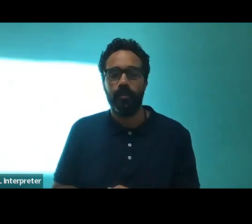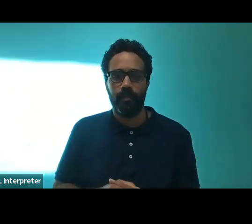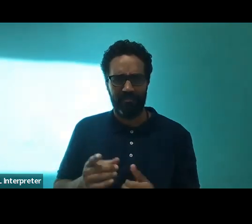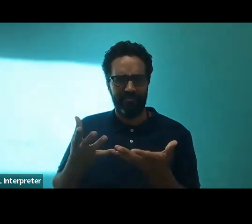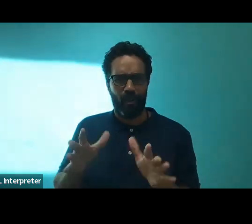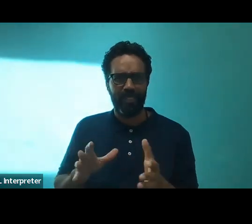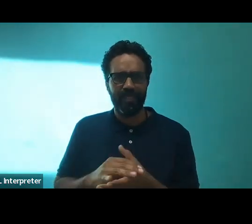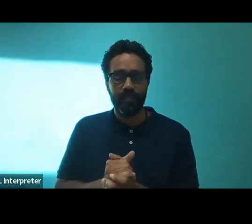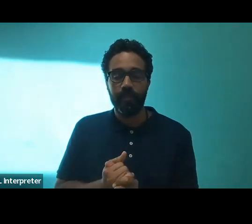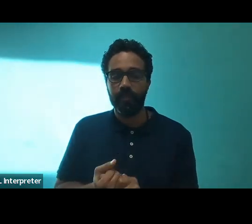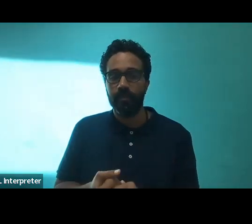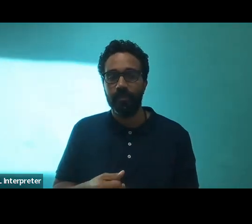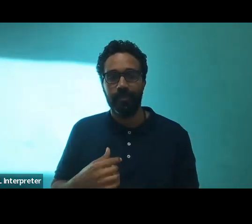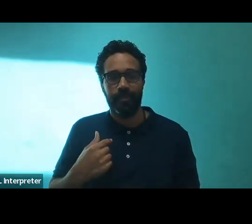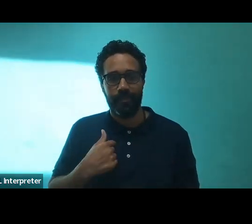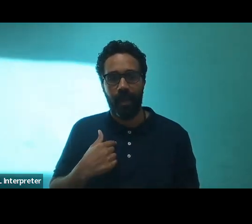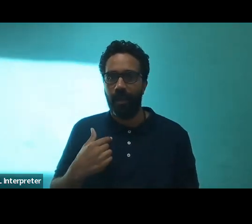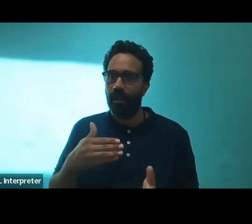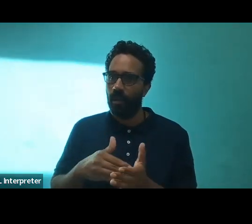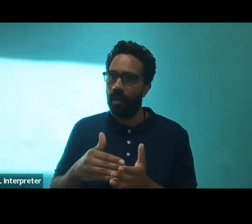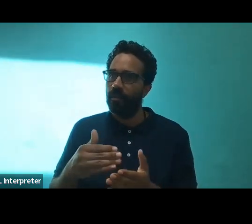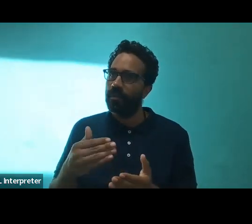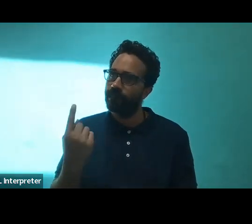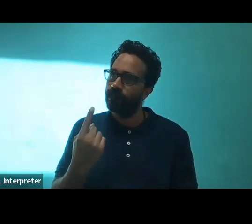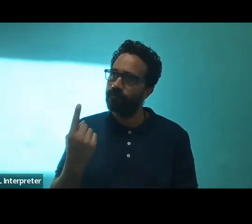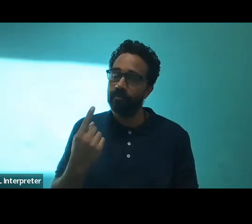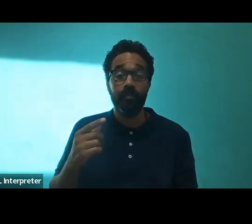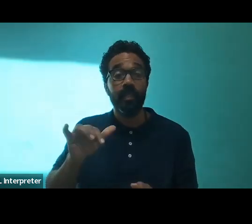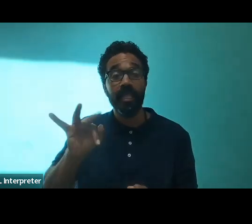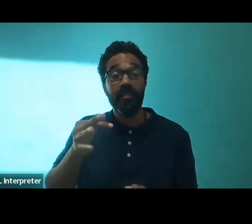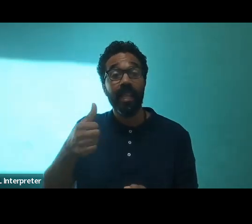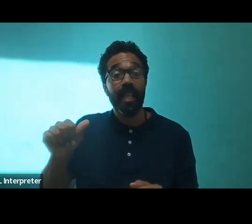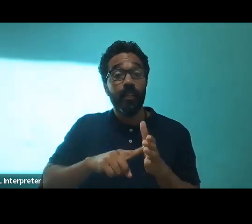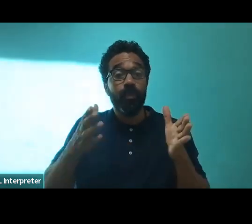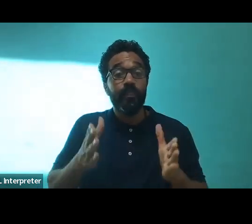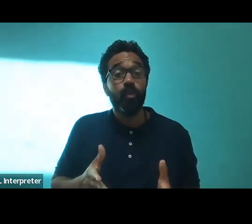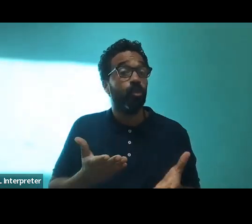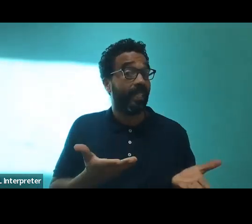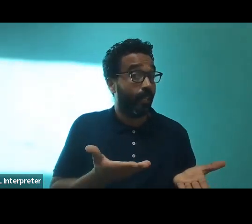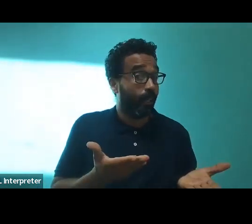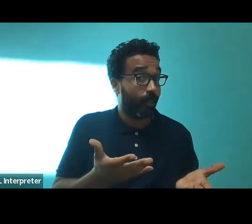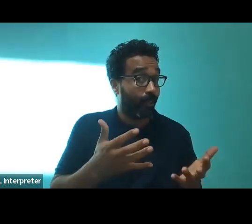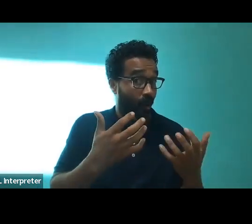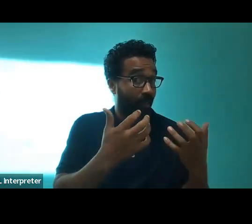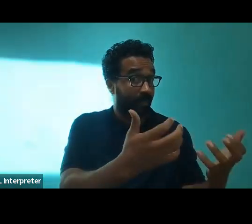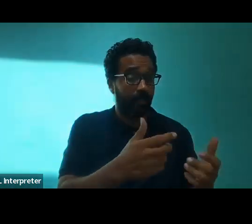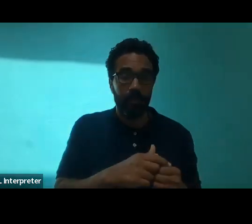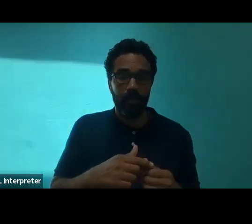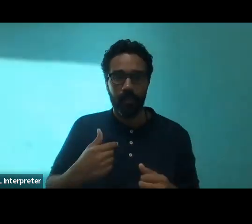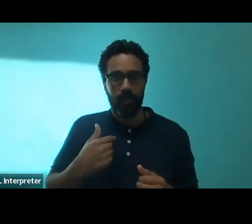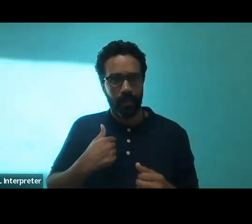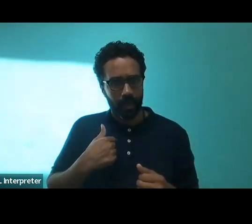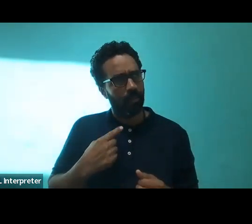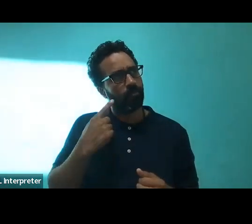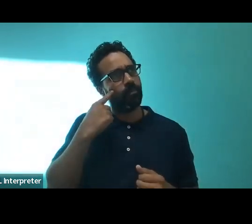were any researchers in the audience, I have often thought it would make a very interesting study to look